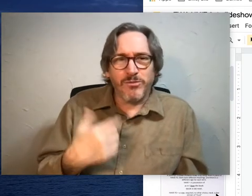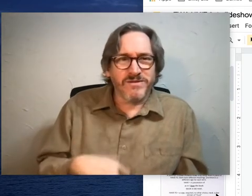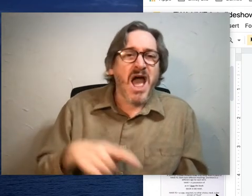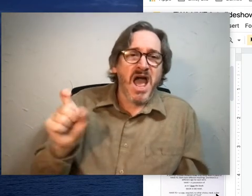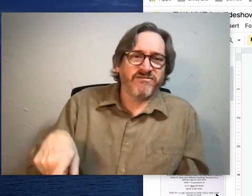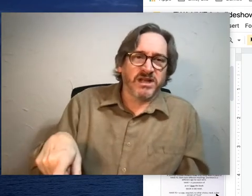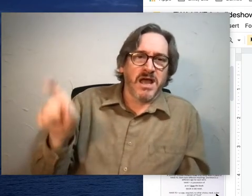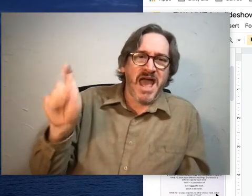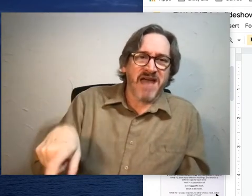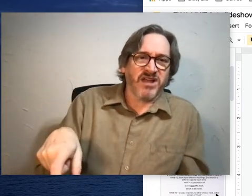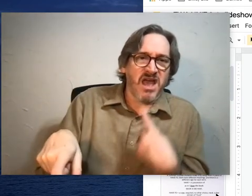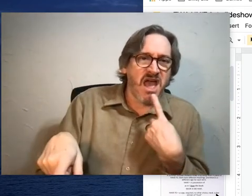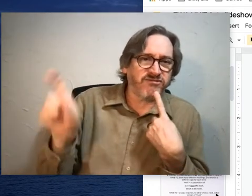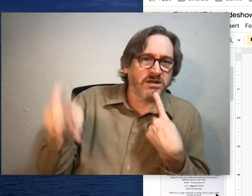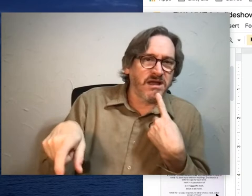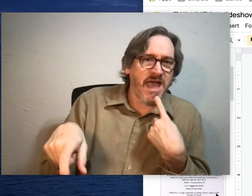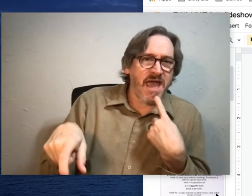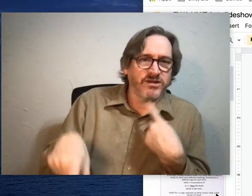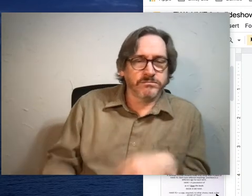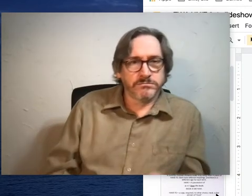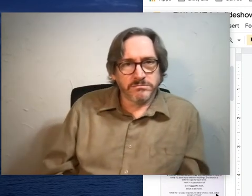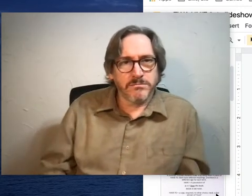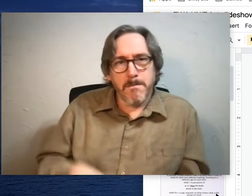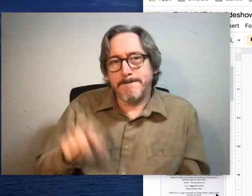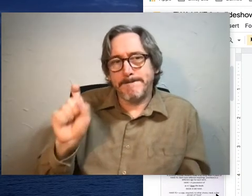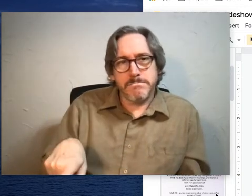The mouth movement. Have to.